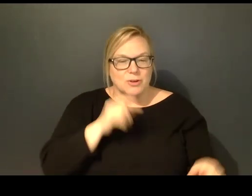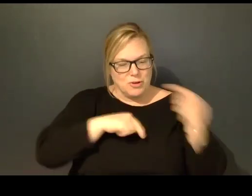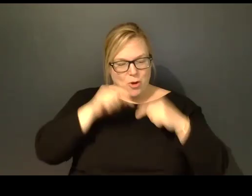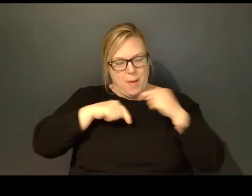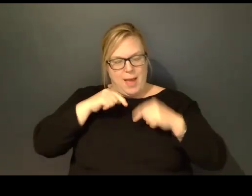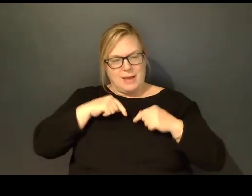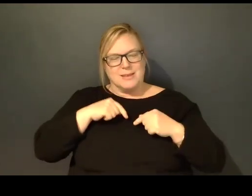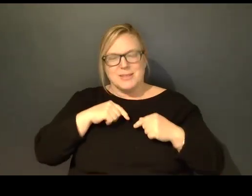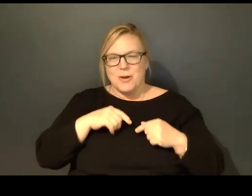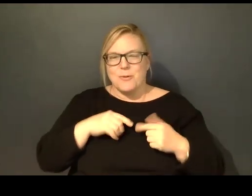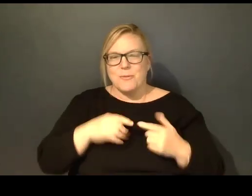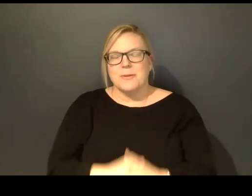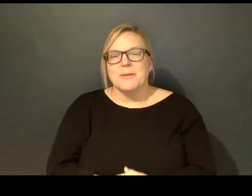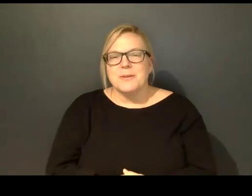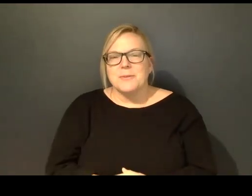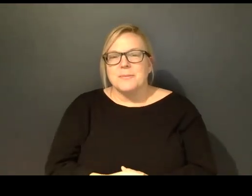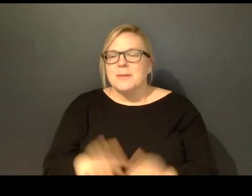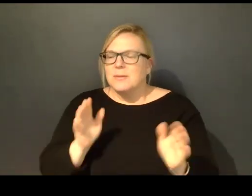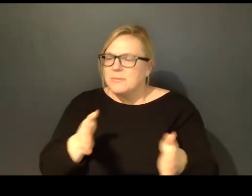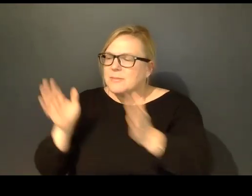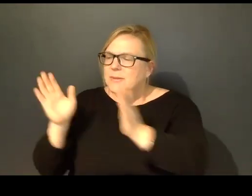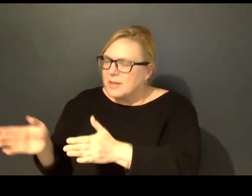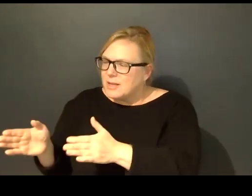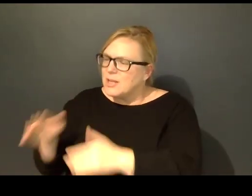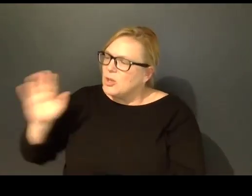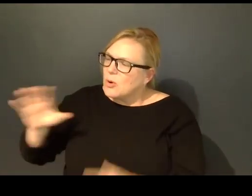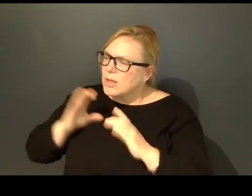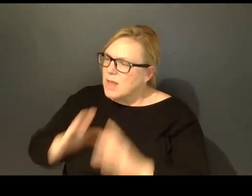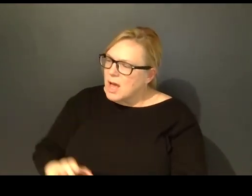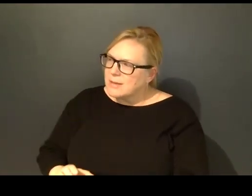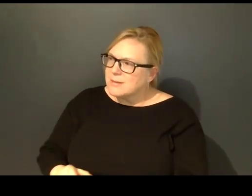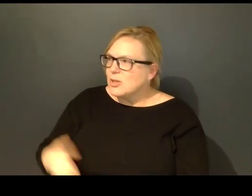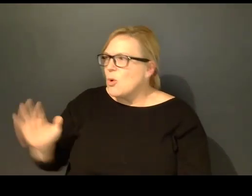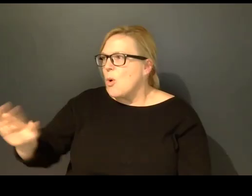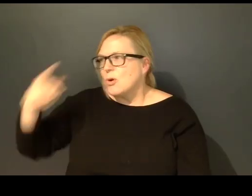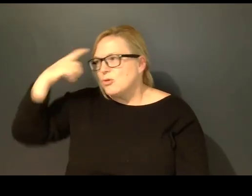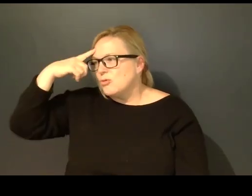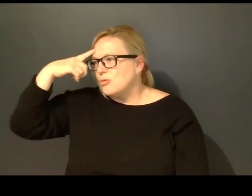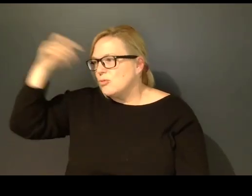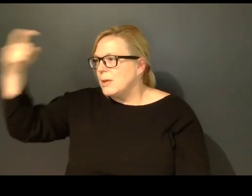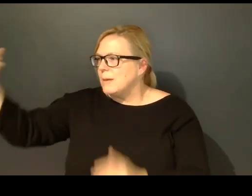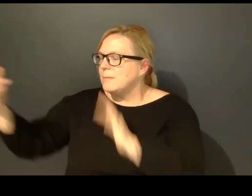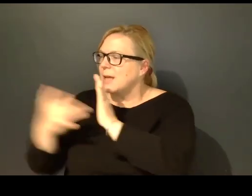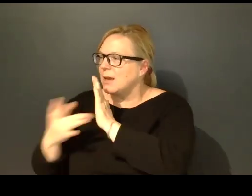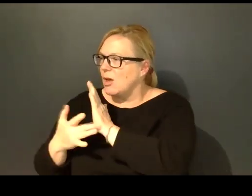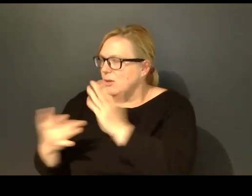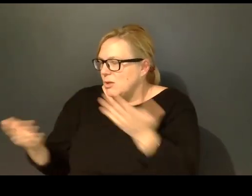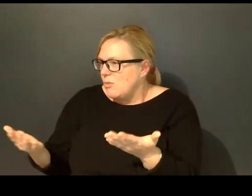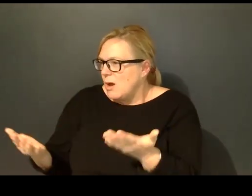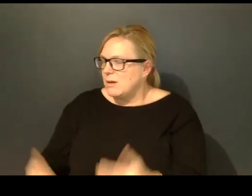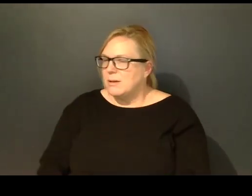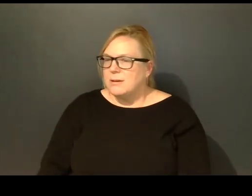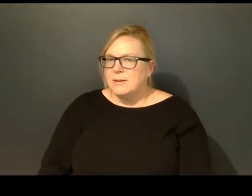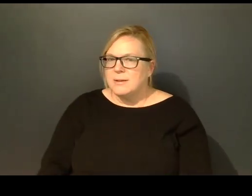for me. Franco, what about you and your clients? What would your kind of pie in the sky ideal technological assistance be? To